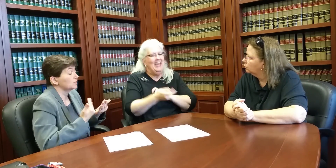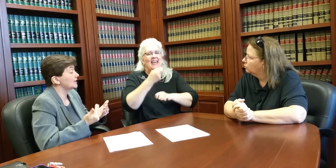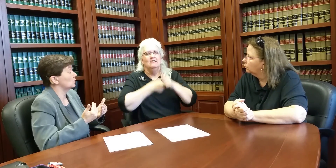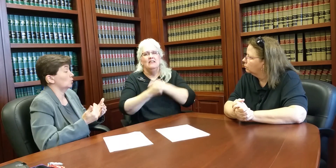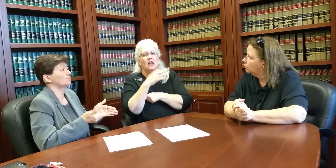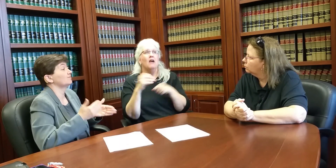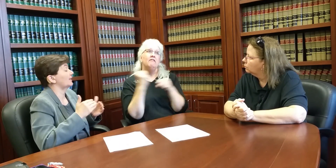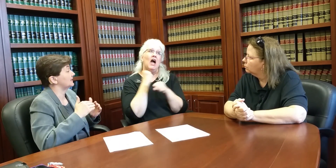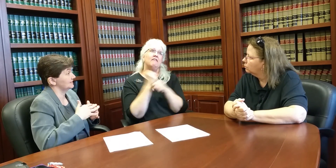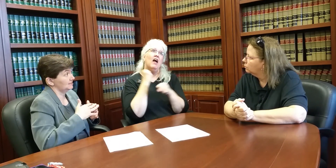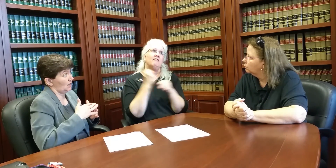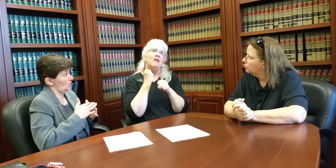to get anywhere if you fight against the law.